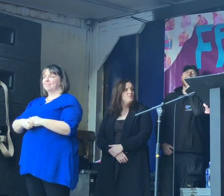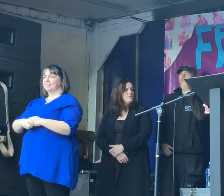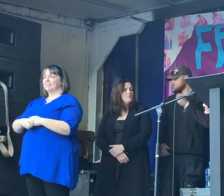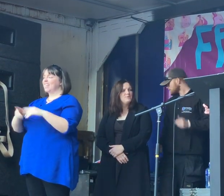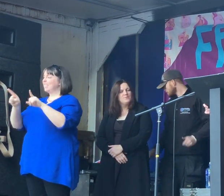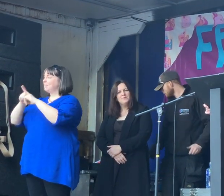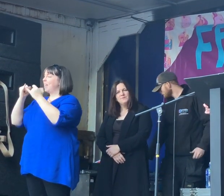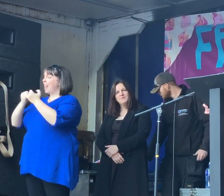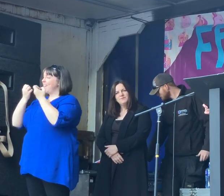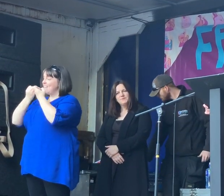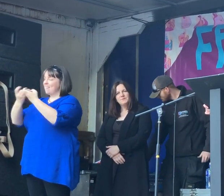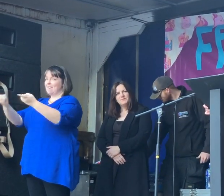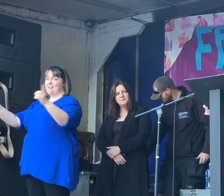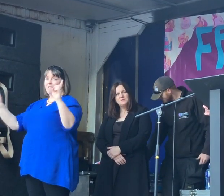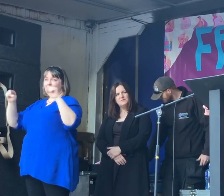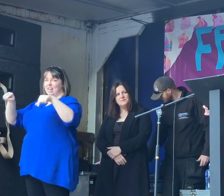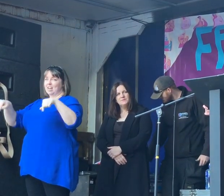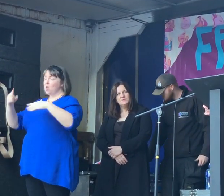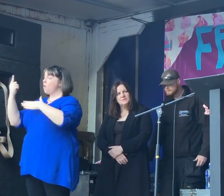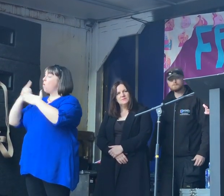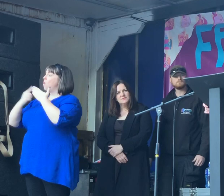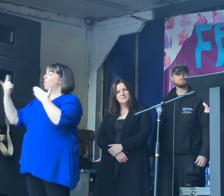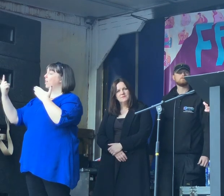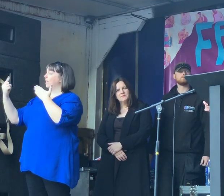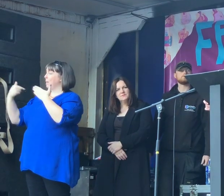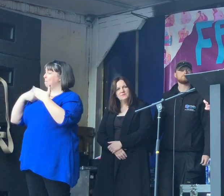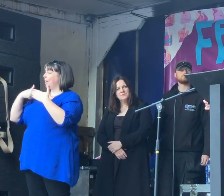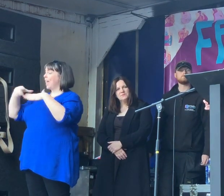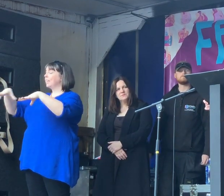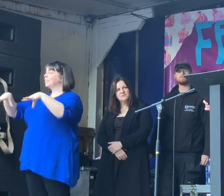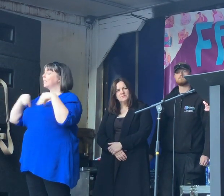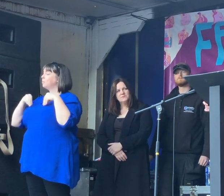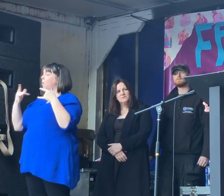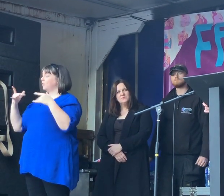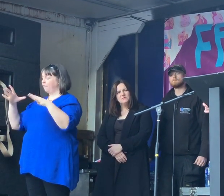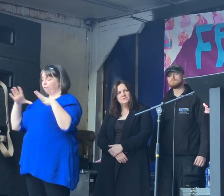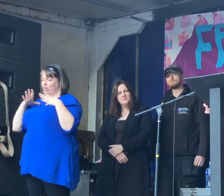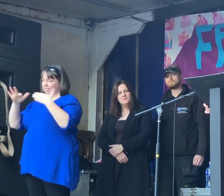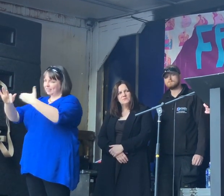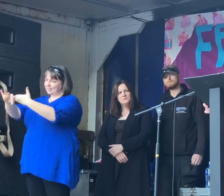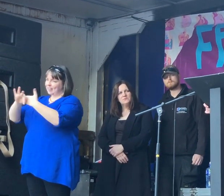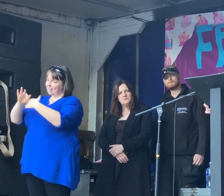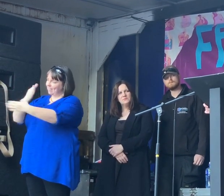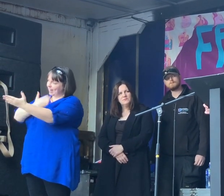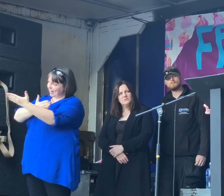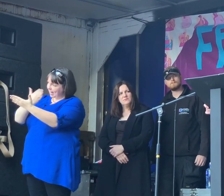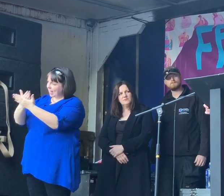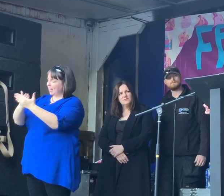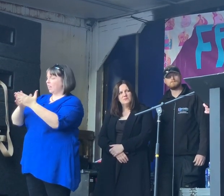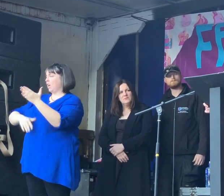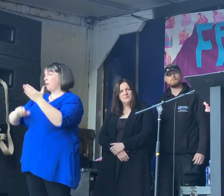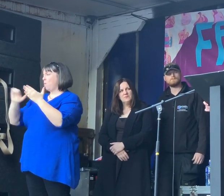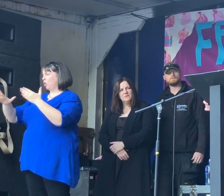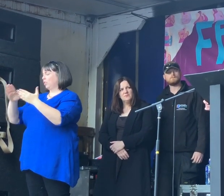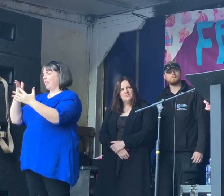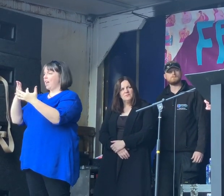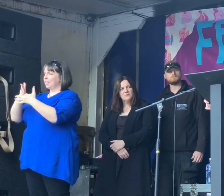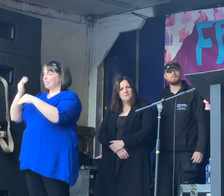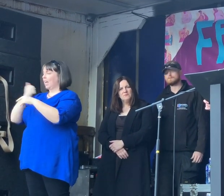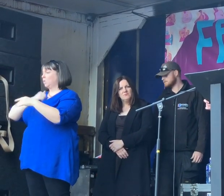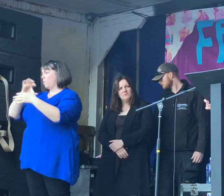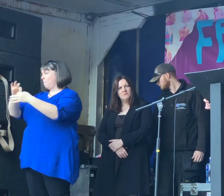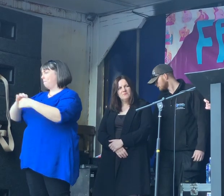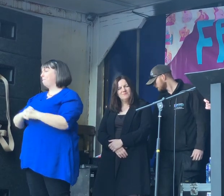Like everyone here, the only thing we will accept is free, safe, and legal abortion access at